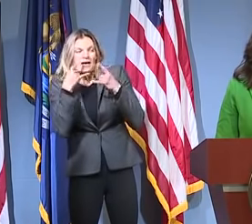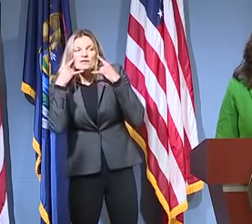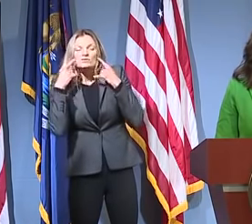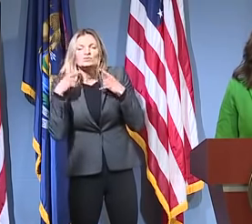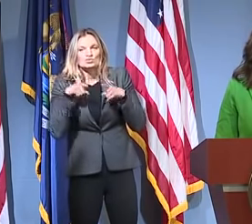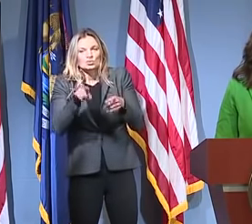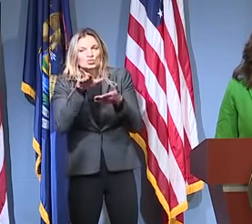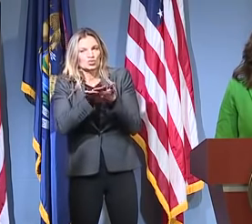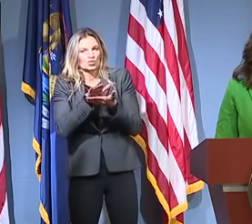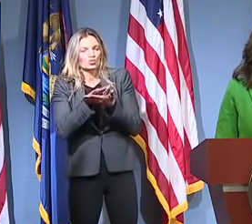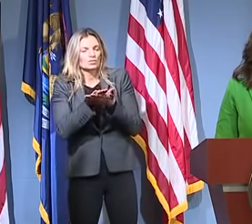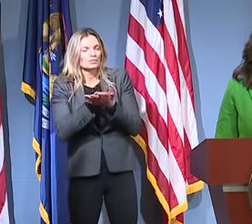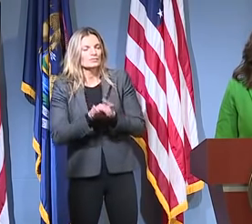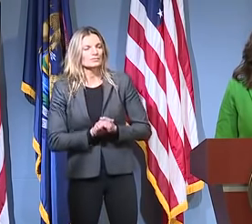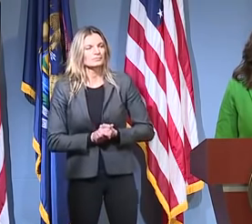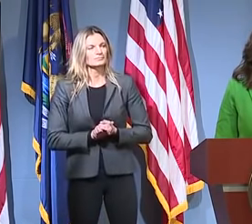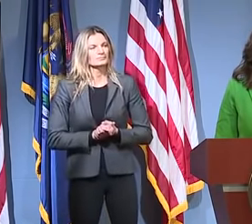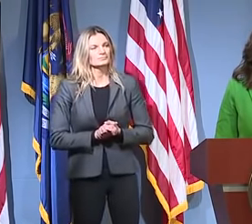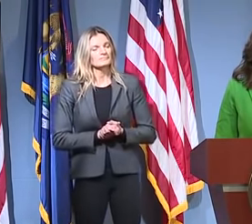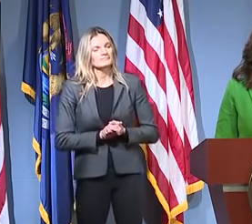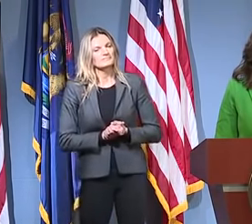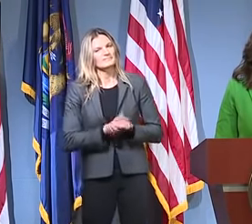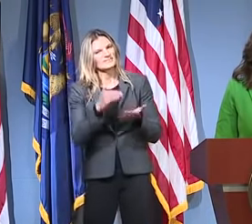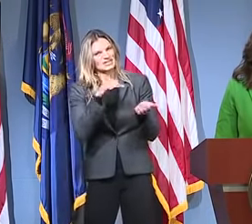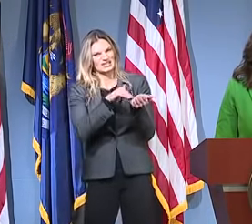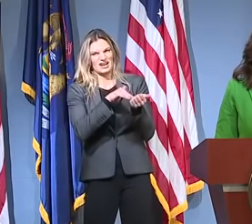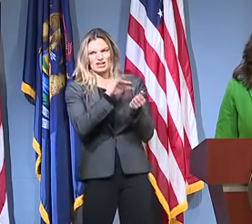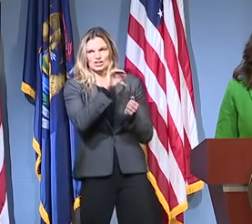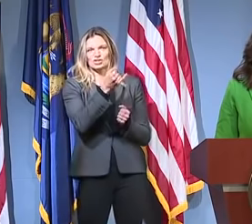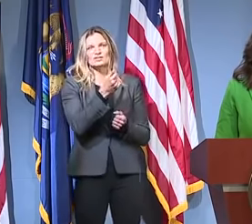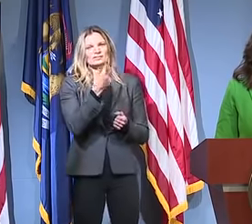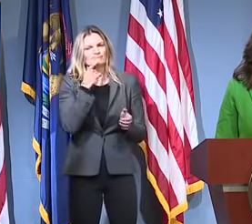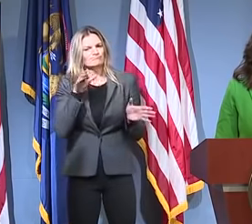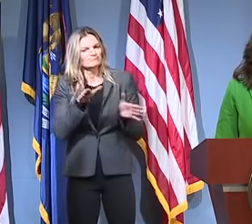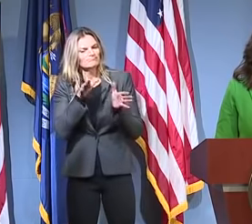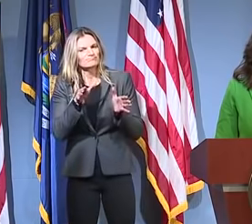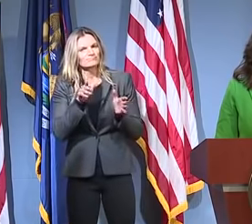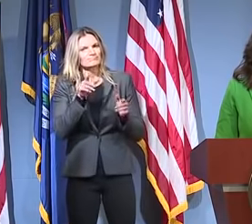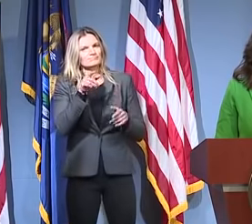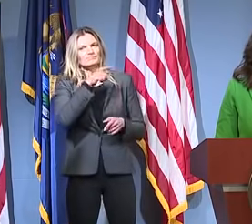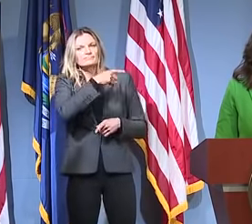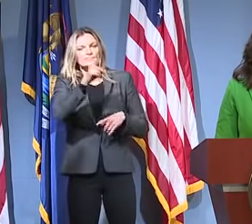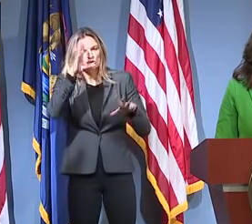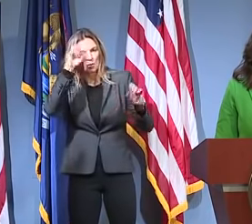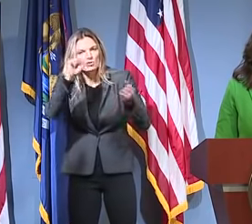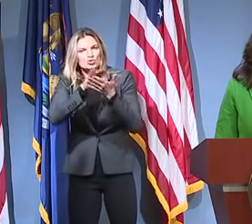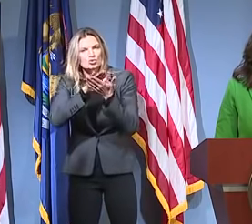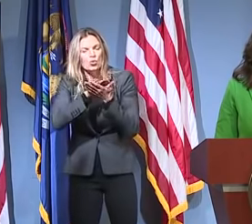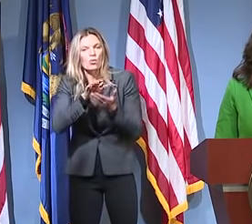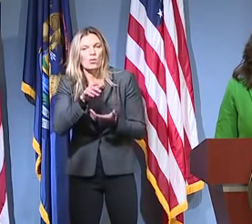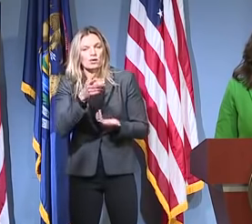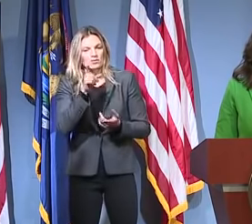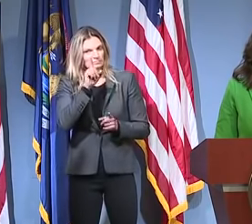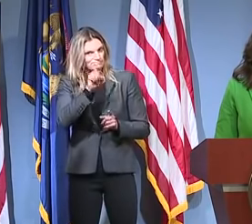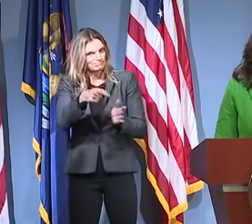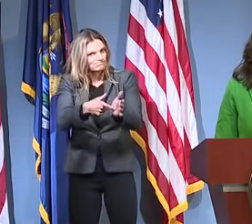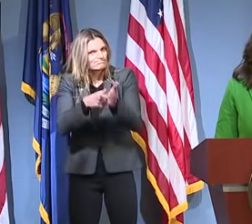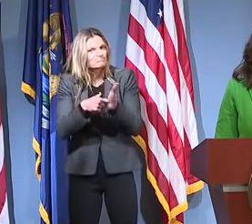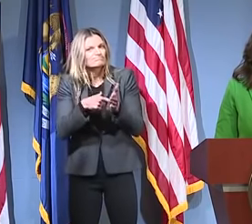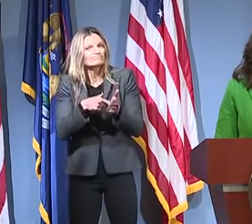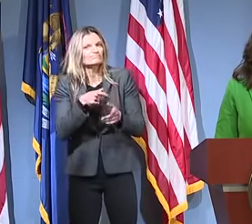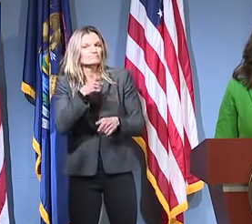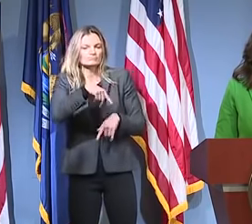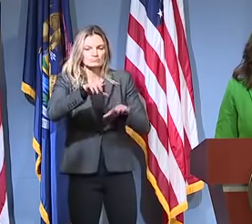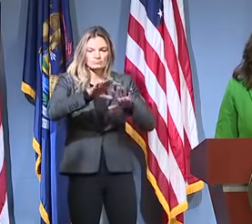again, because we heard Dr. Caldoun say she would encourage all superintendents to make sure their students are required to wear masks,